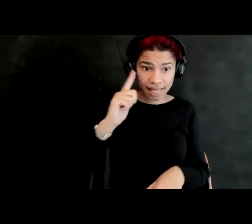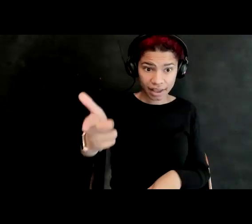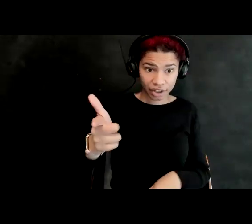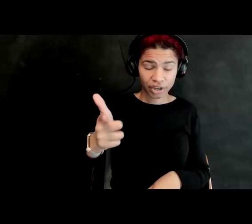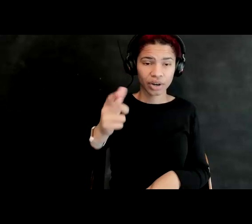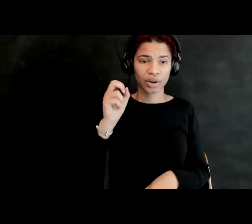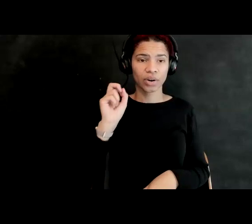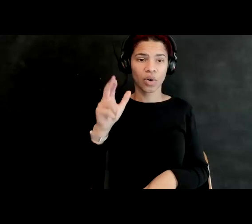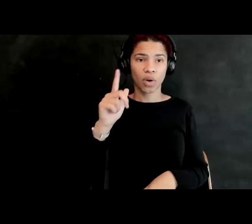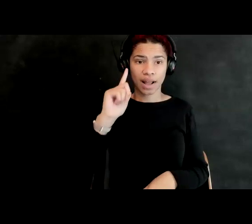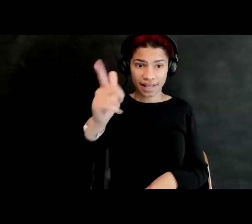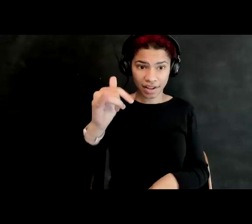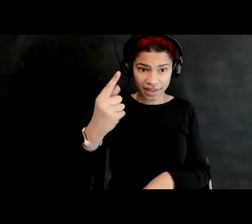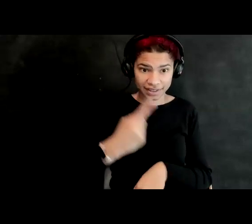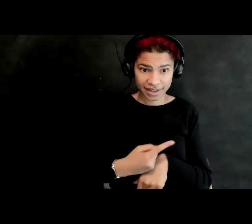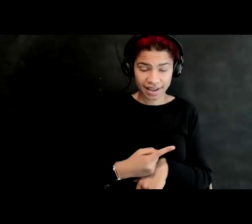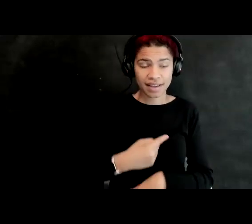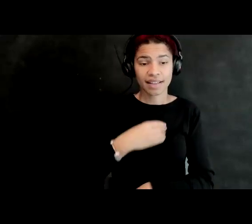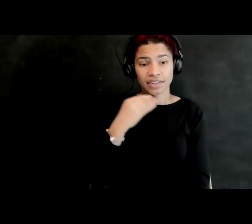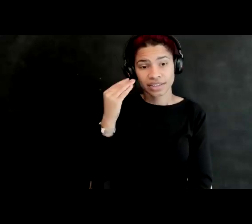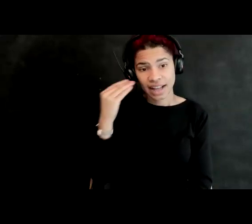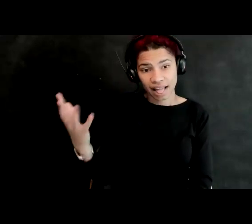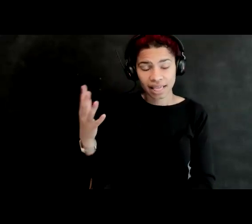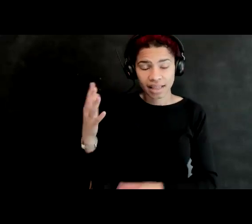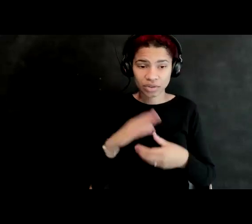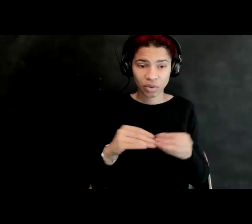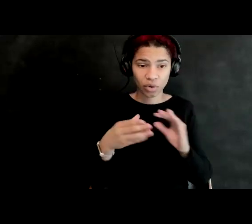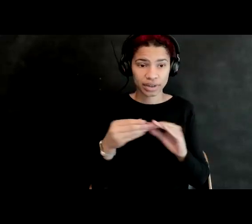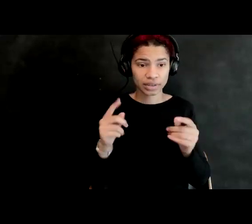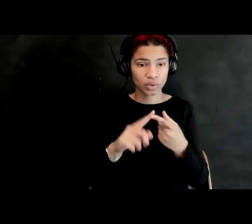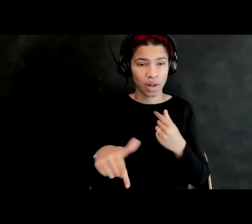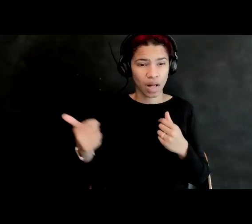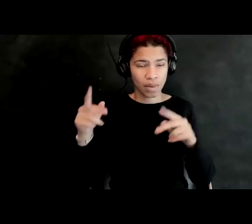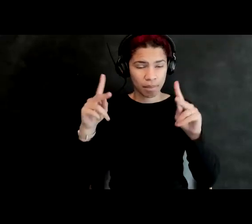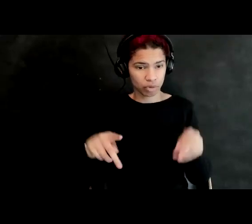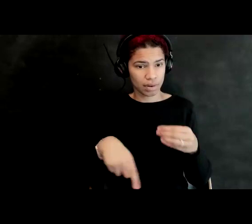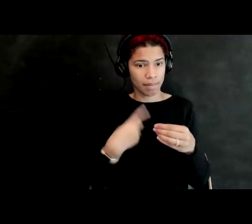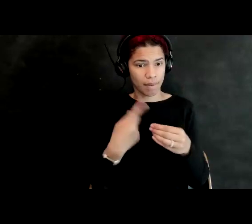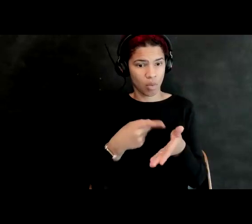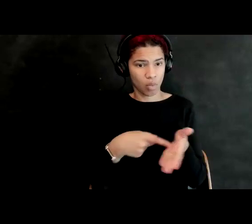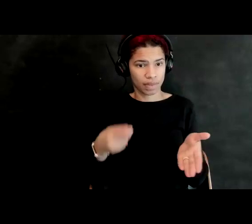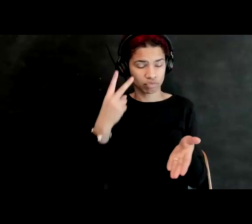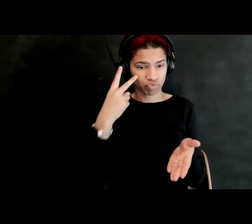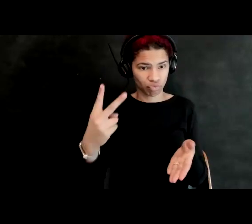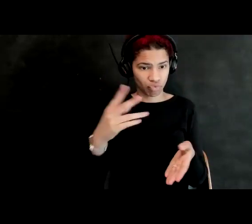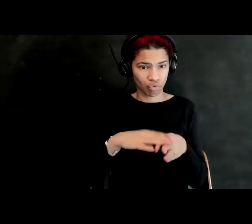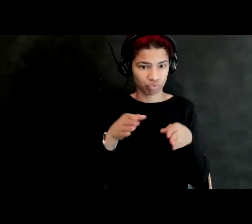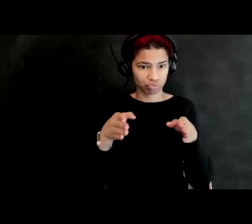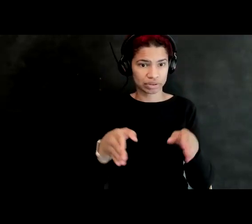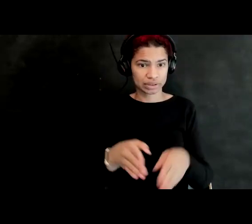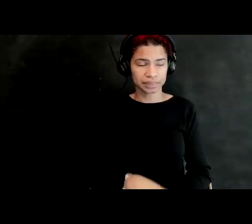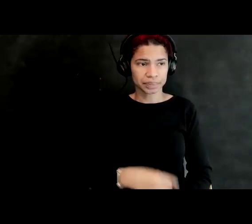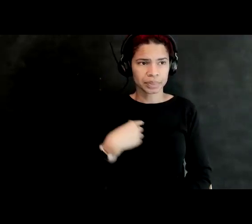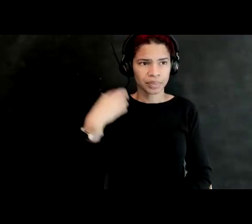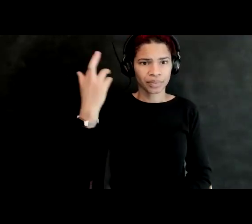or later that day, and they're telling a story to somebody else about what they saw on the street? And I